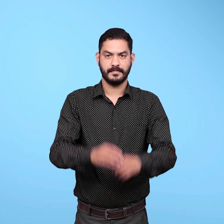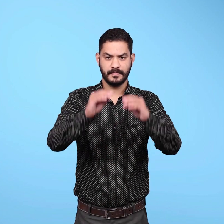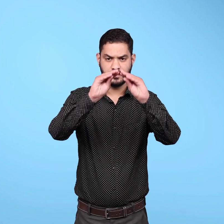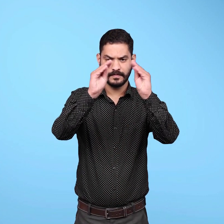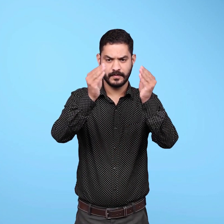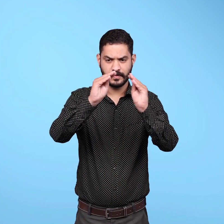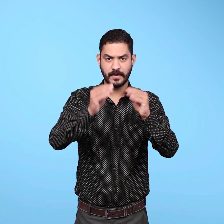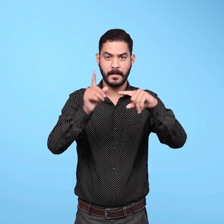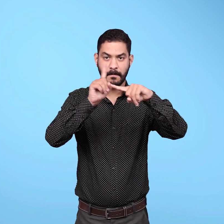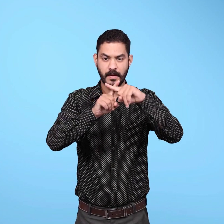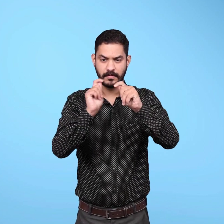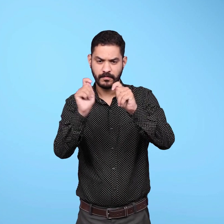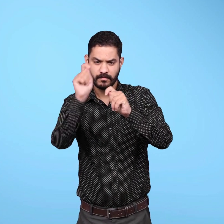Crafts and craftspersons.